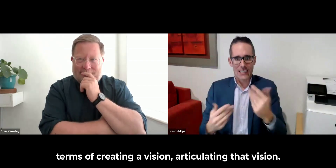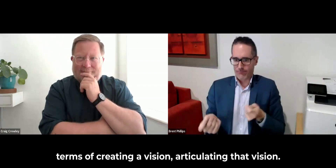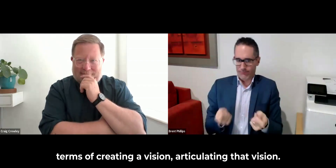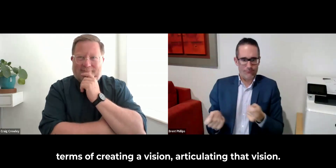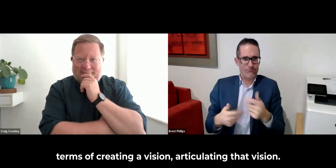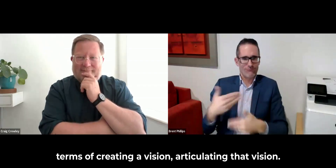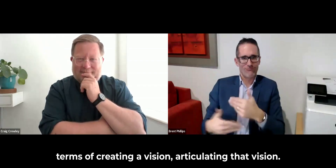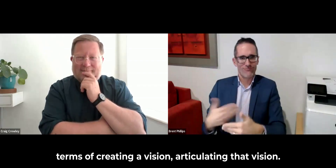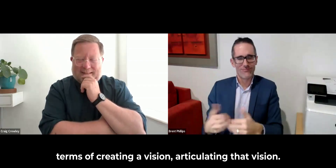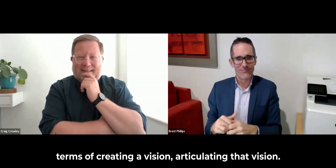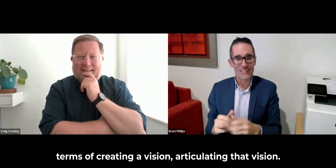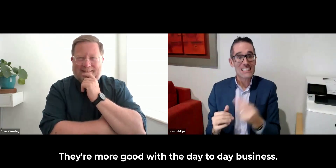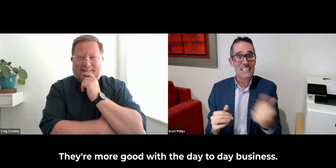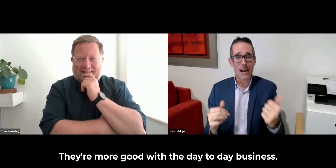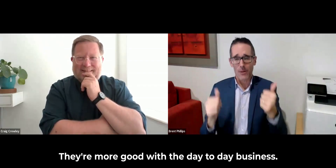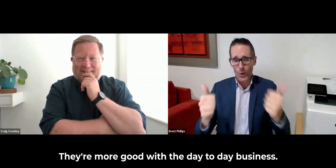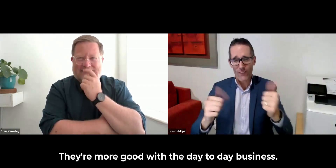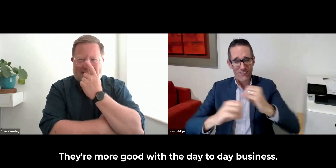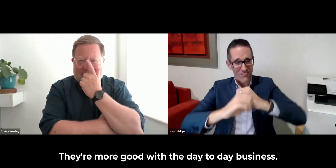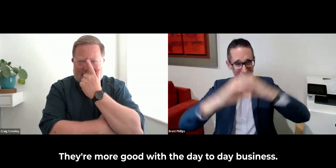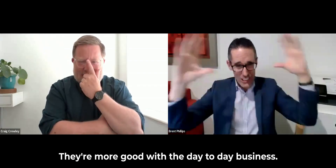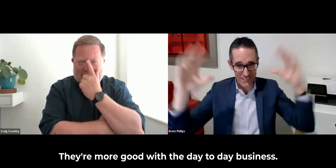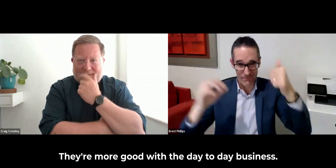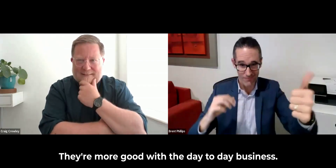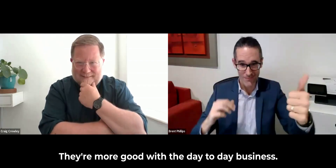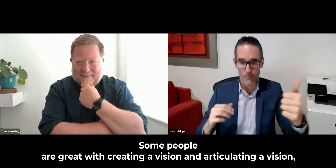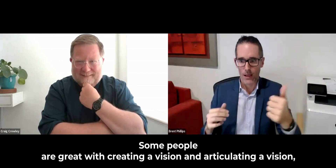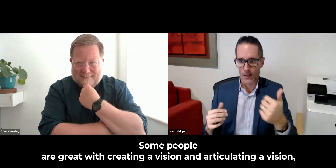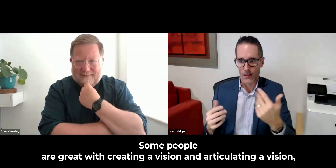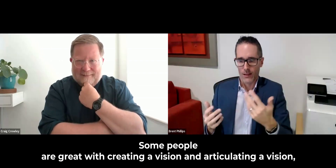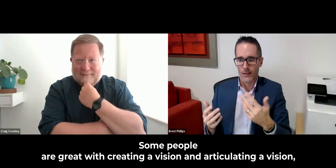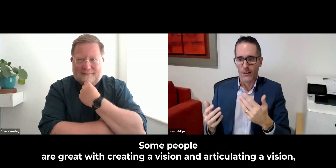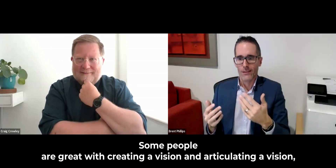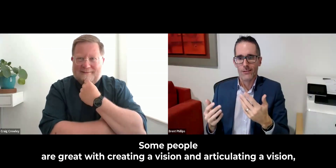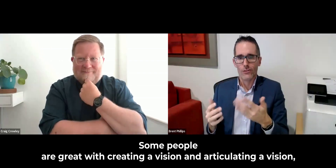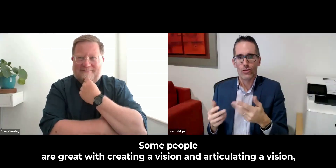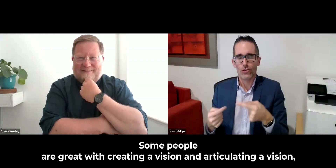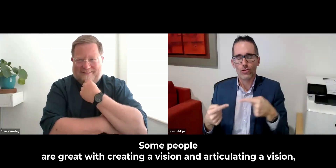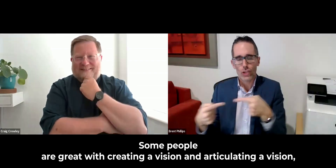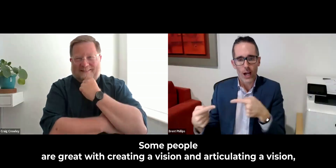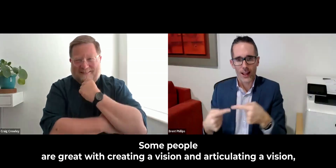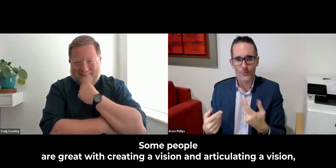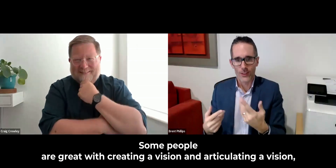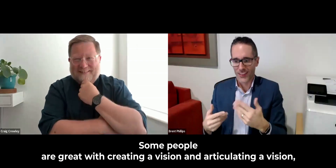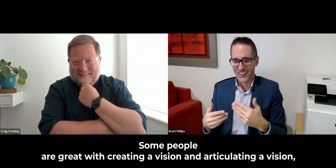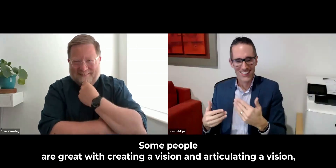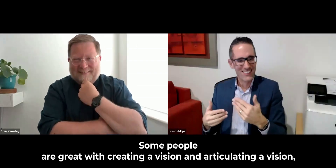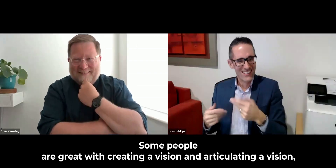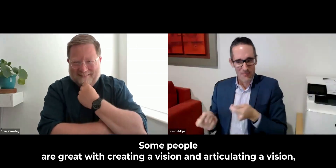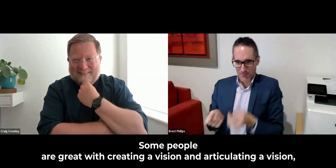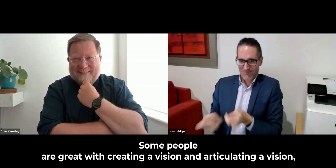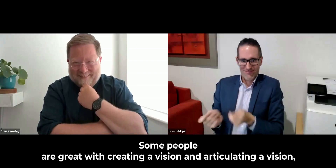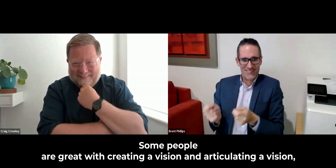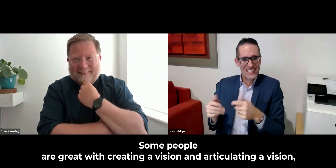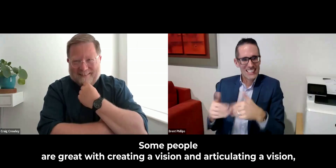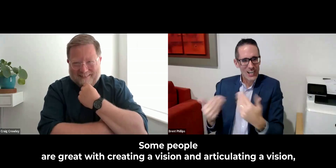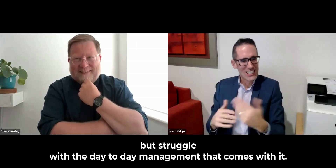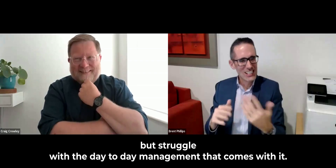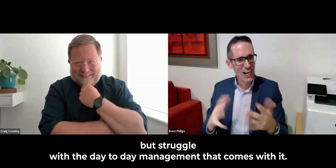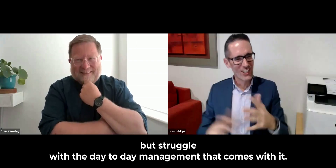vision, articulating that vision. They're more good with the day-to-day business. Some people are great with creating a vision and articulating a vision, but struggle